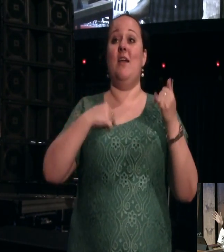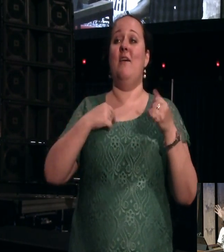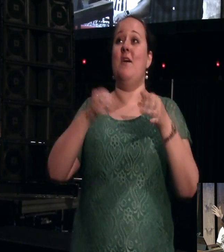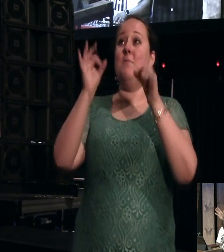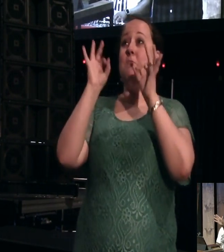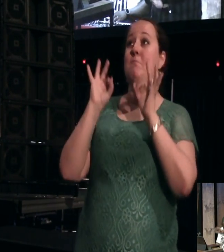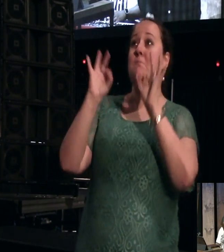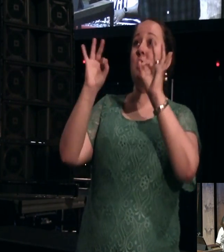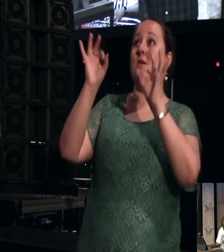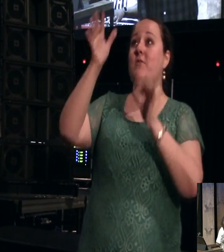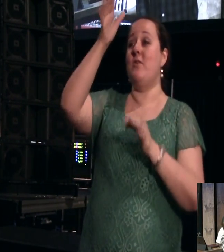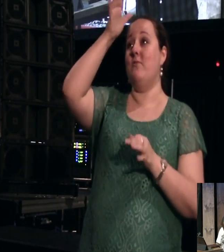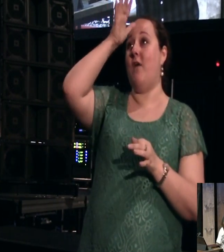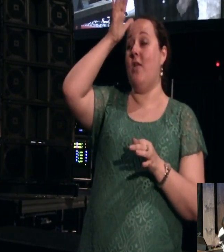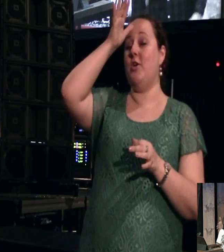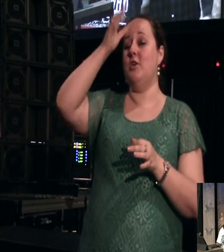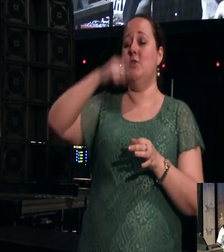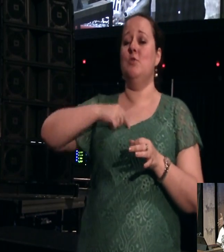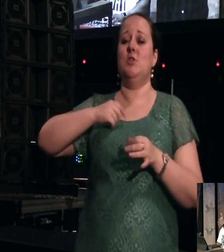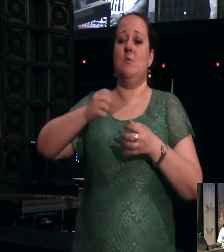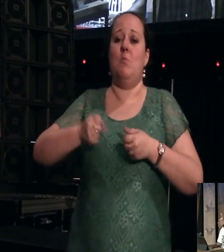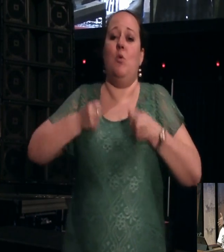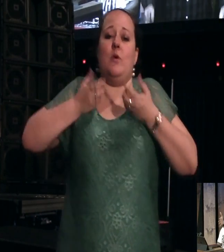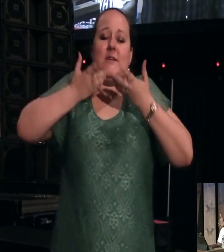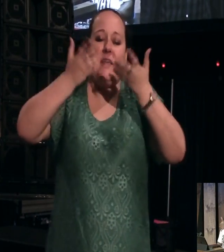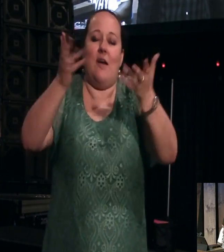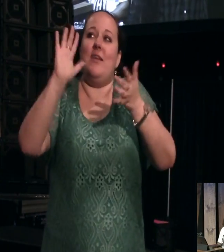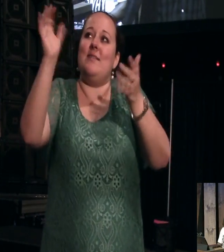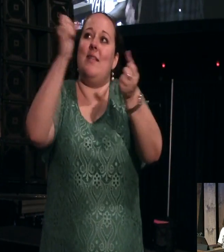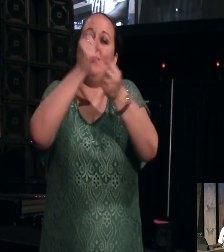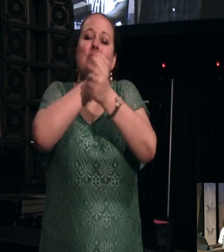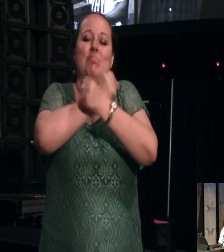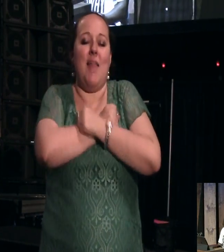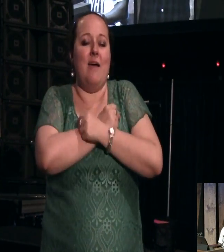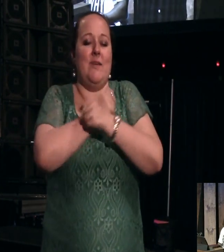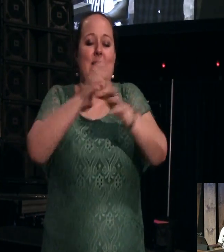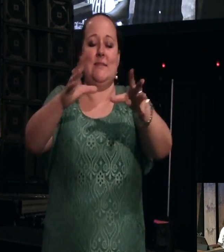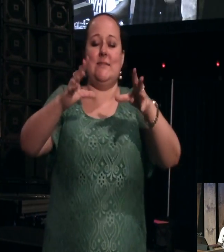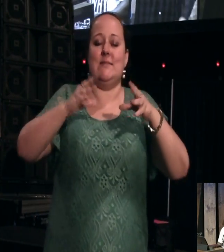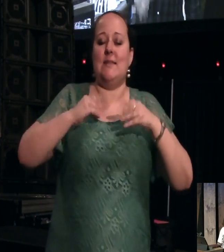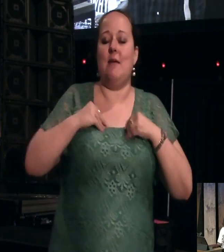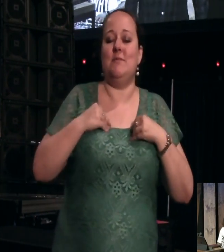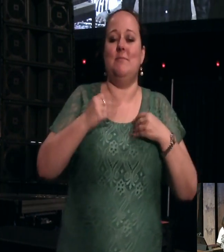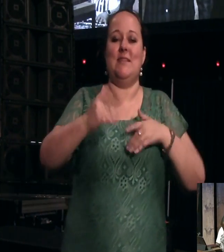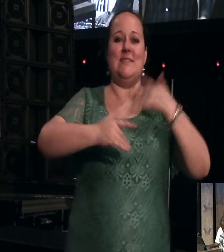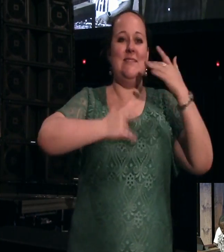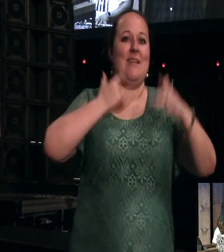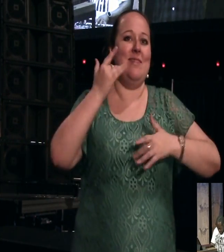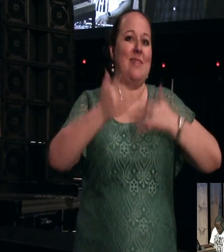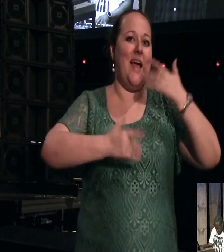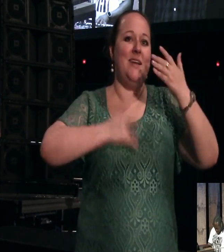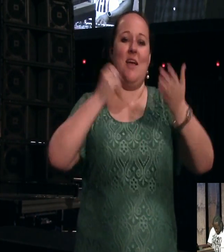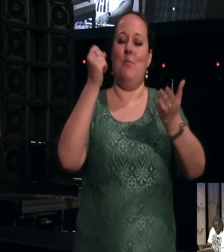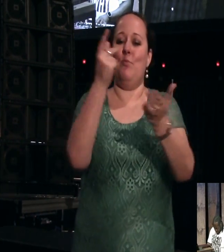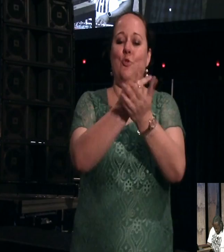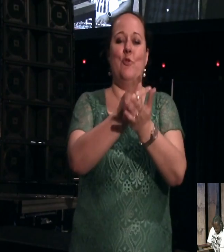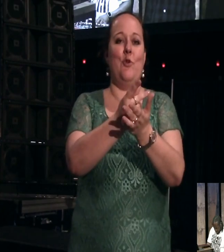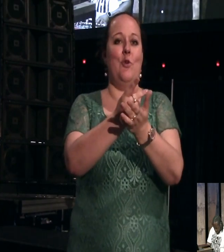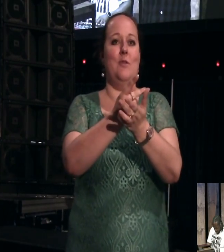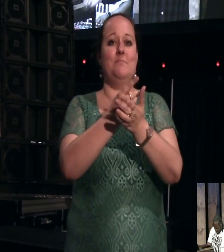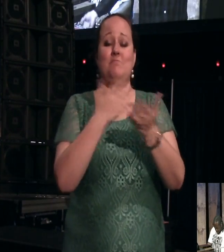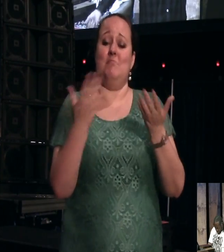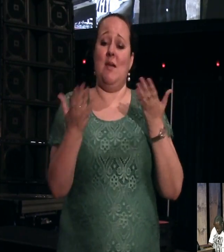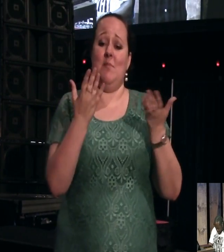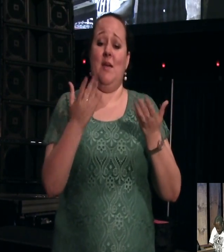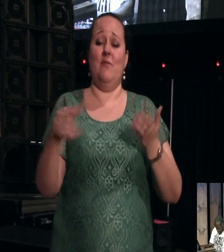God, and now you have a perfect Father who lavishes upon you his love, his acceptance, his approval, his care,